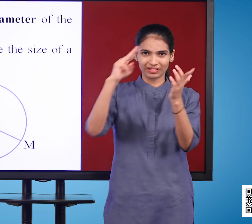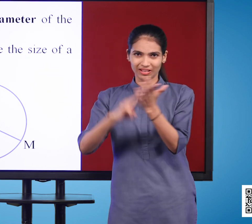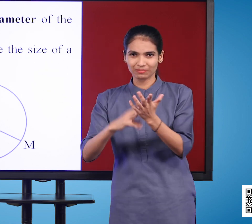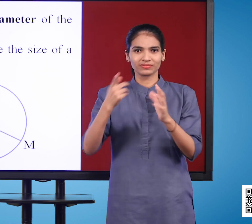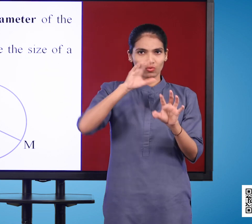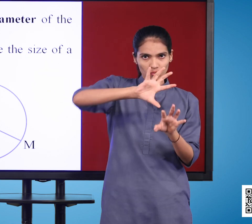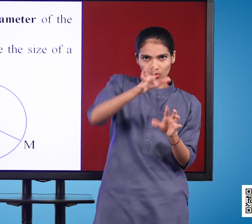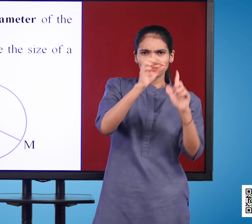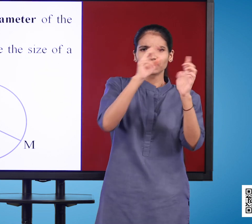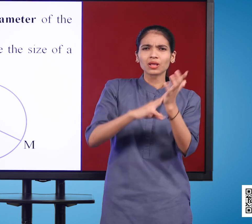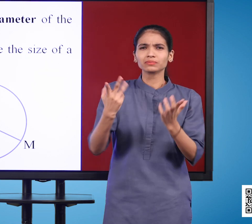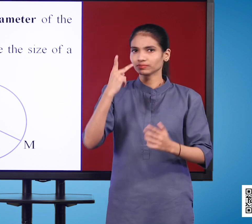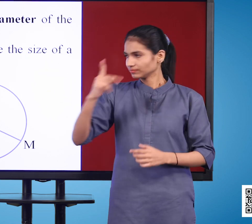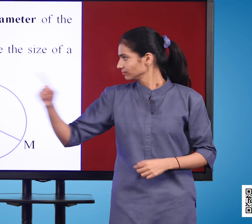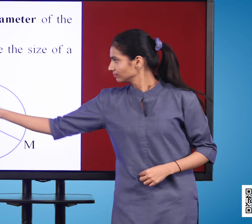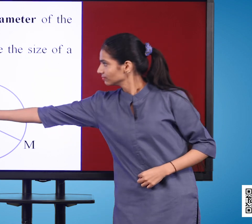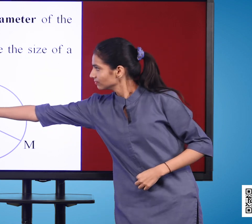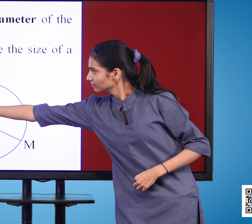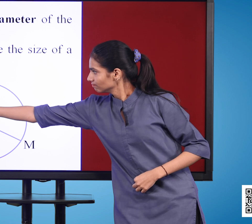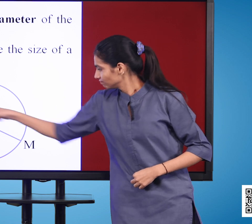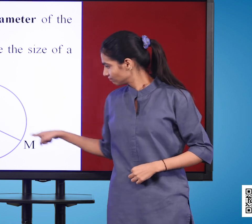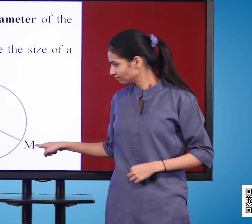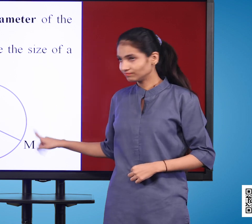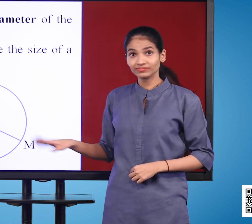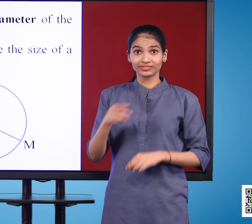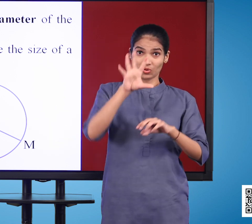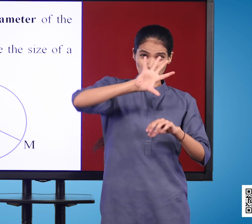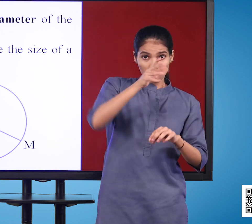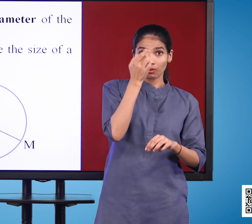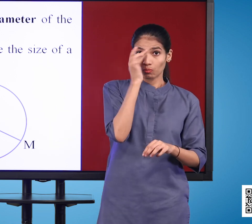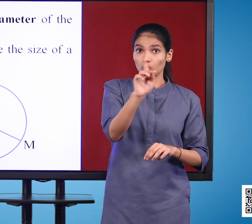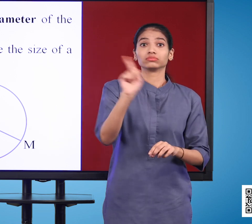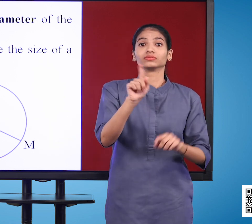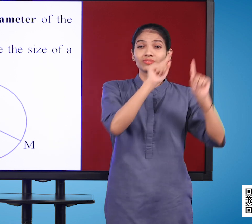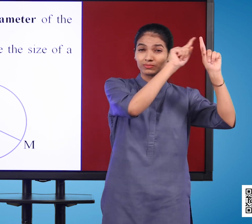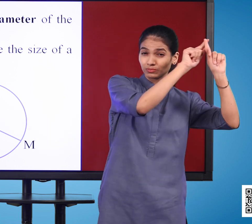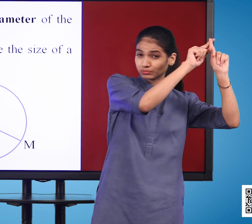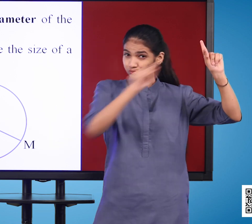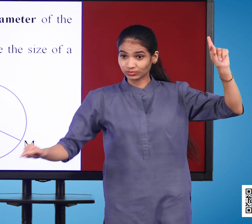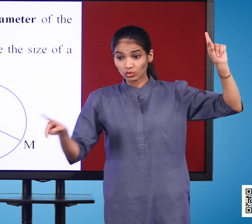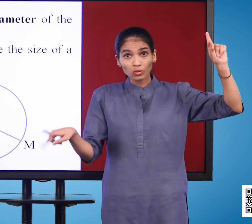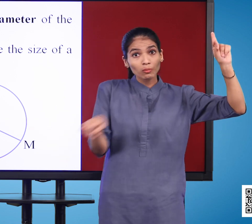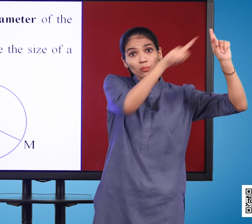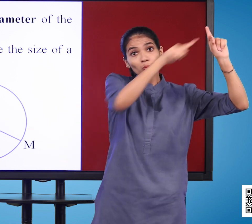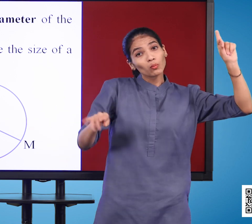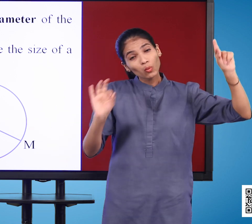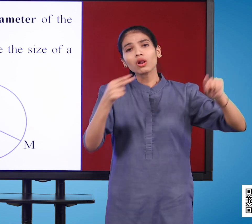PM is known as diameter of the circle. Is a diameter double the size of a